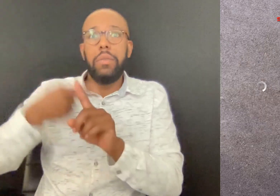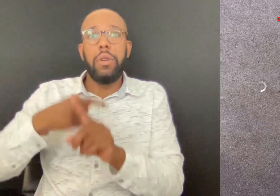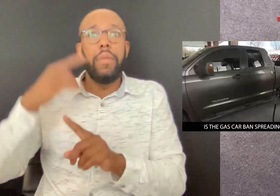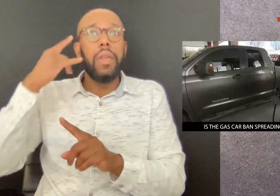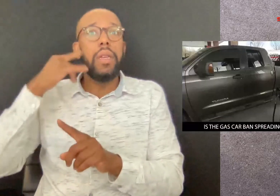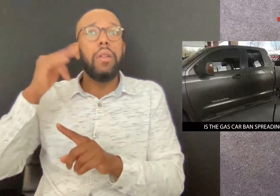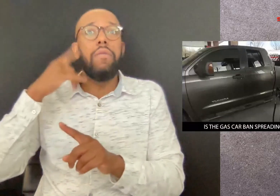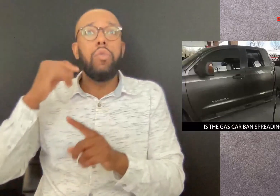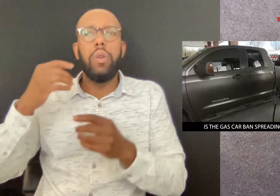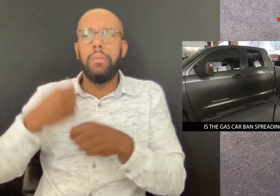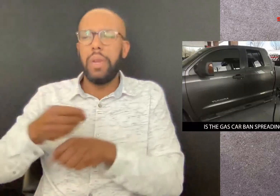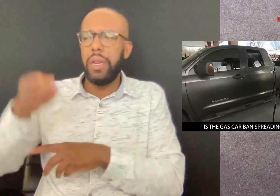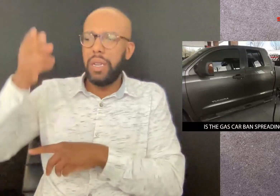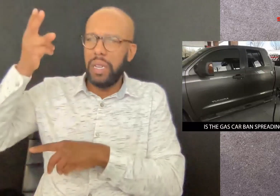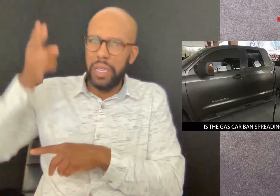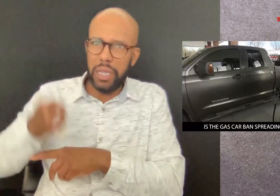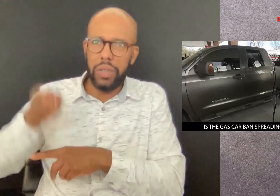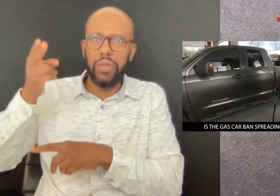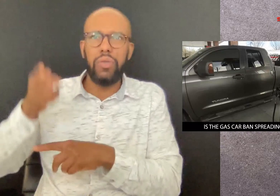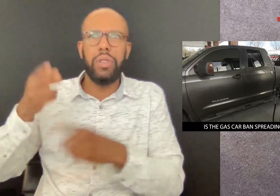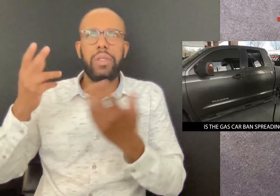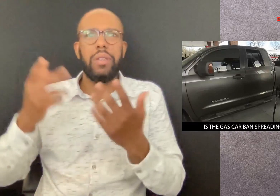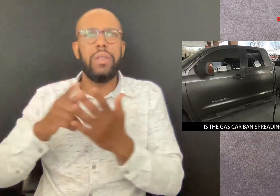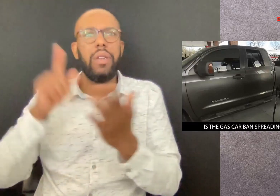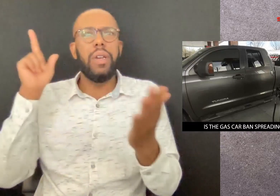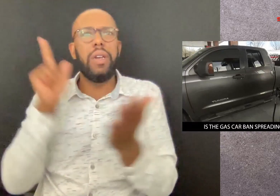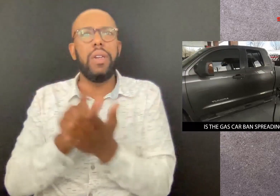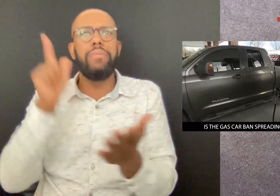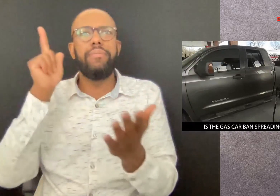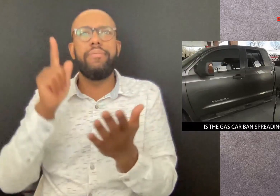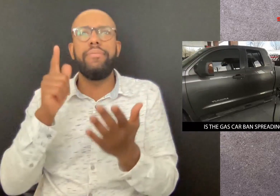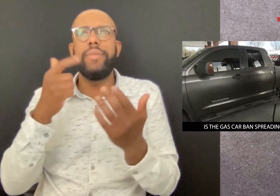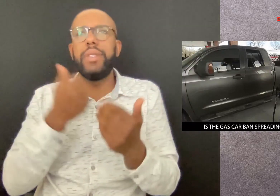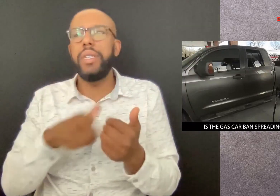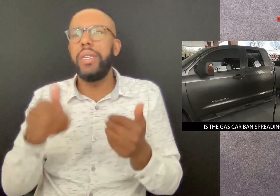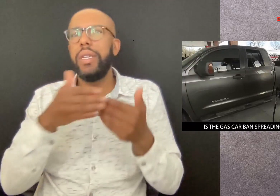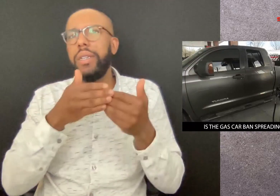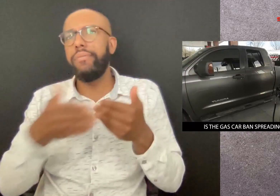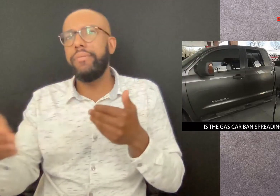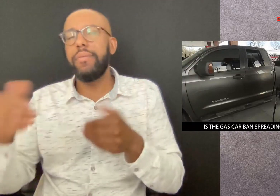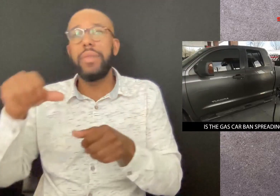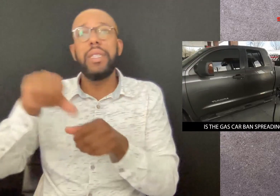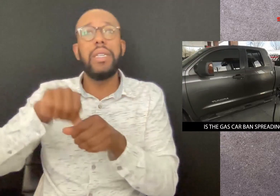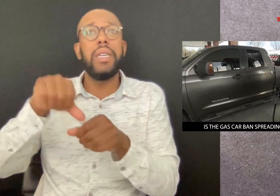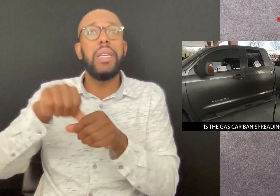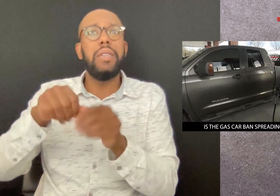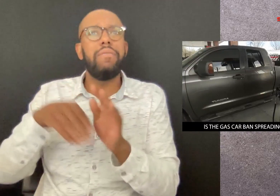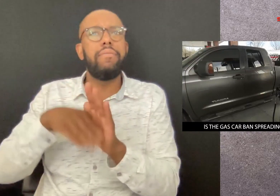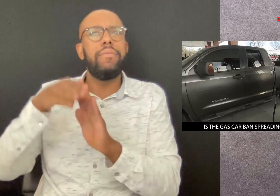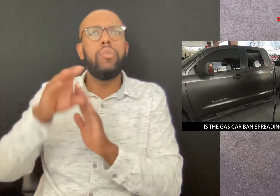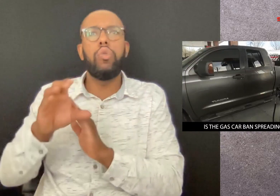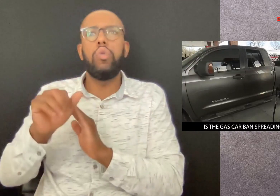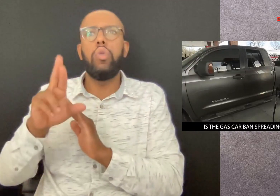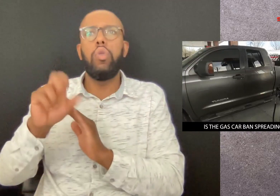last month california made history when regulators agreed to ban the sale of new